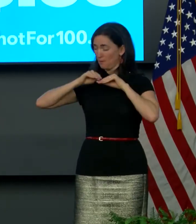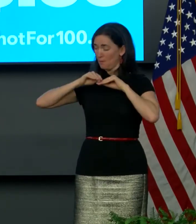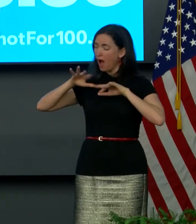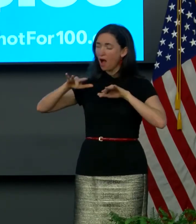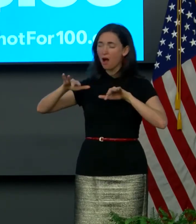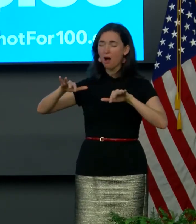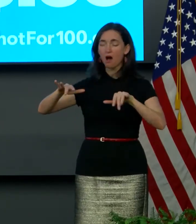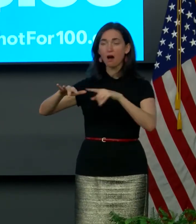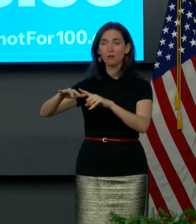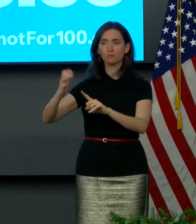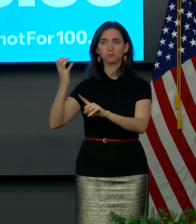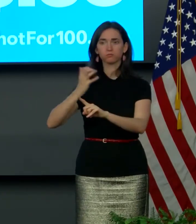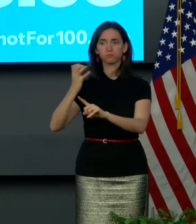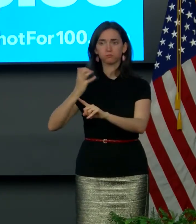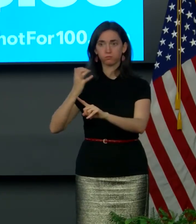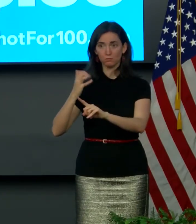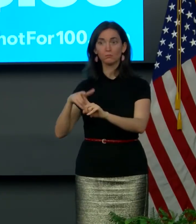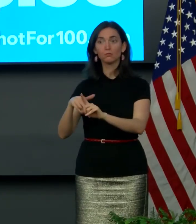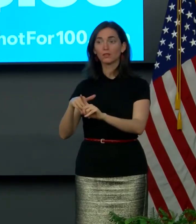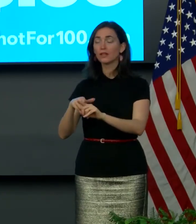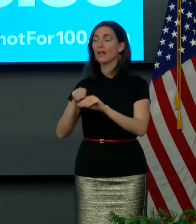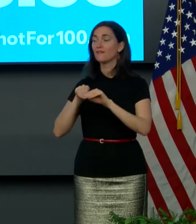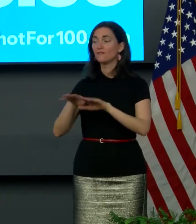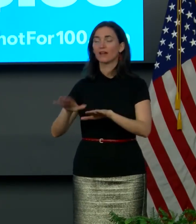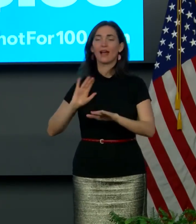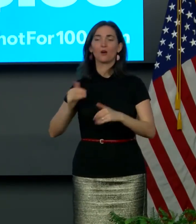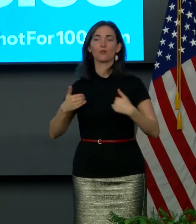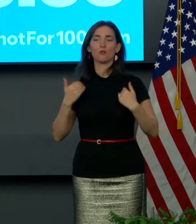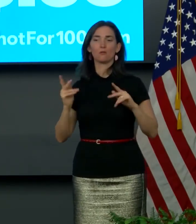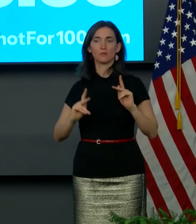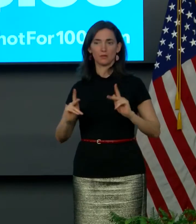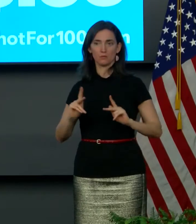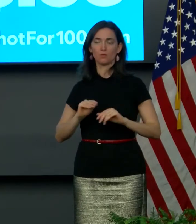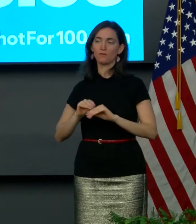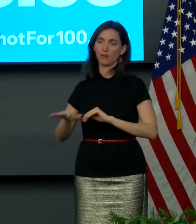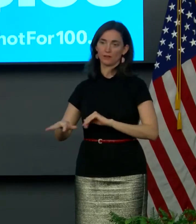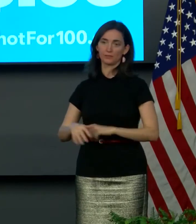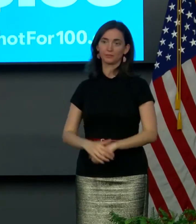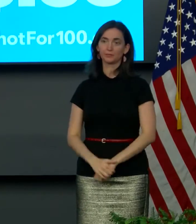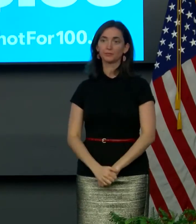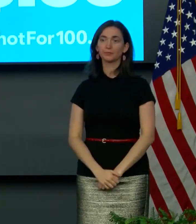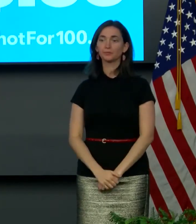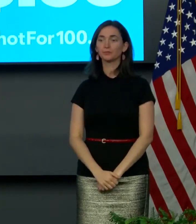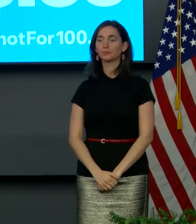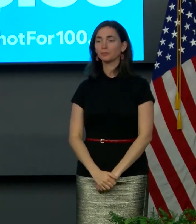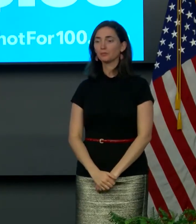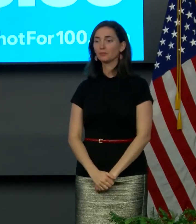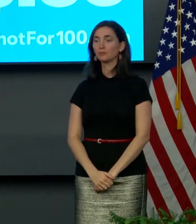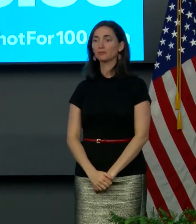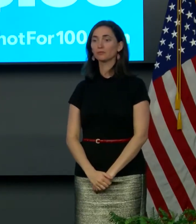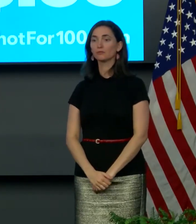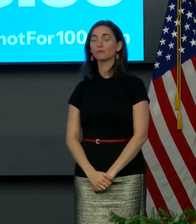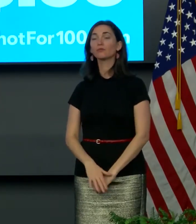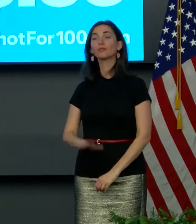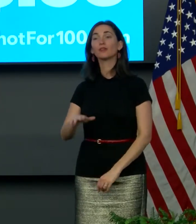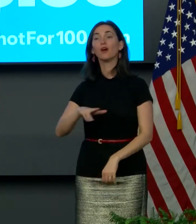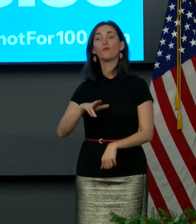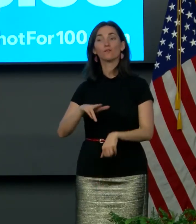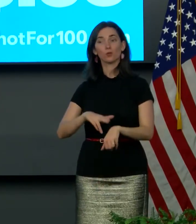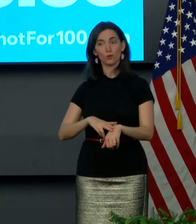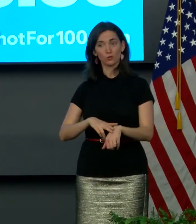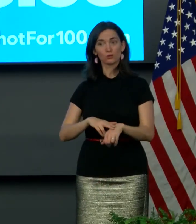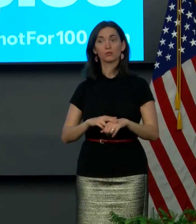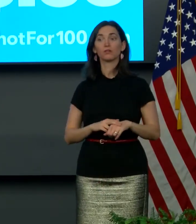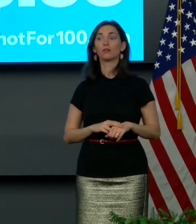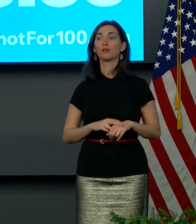happening, and how it's affecting our young people. And of course, the young people are infectious, whether if they have COVID,